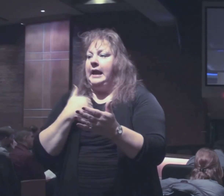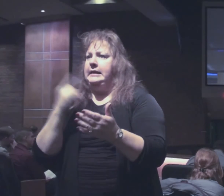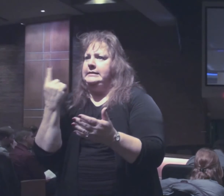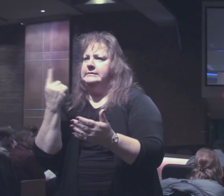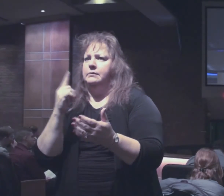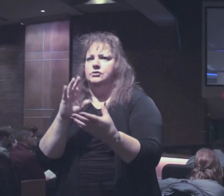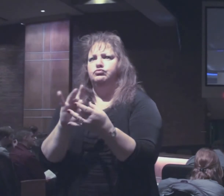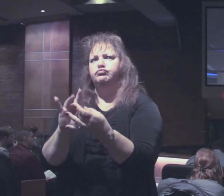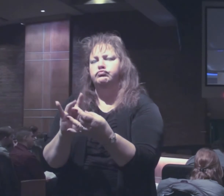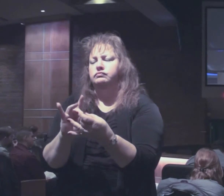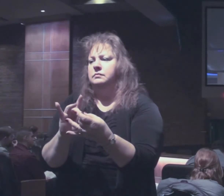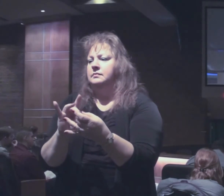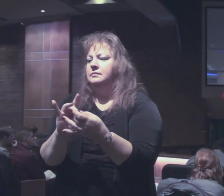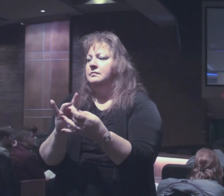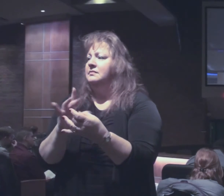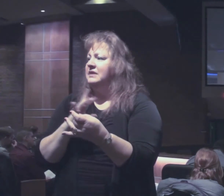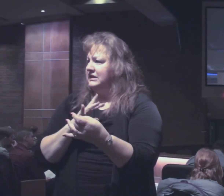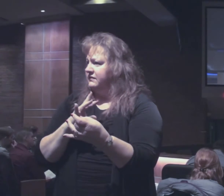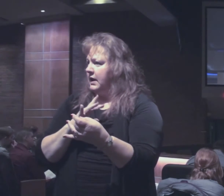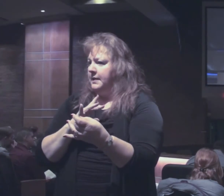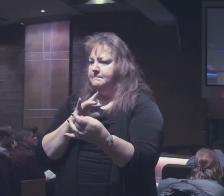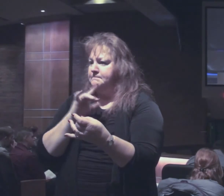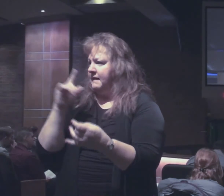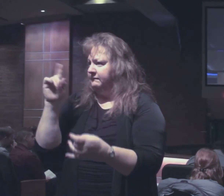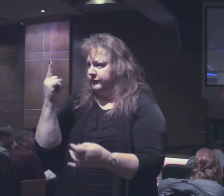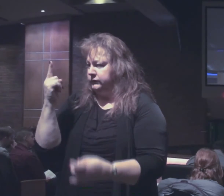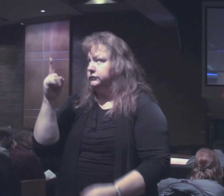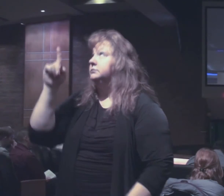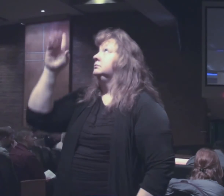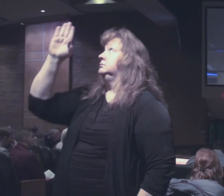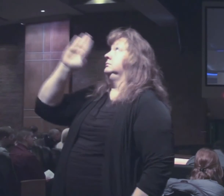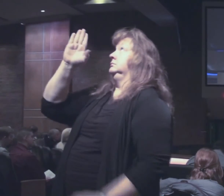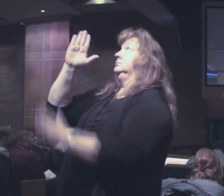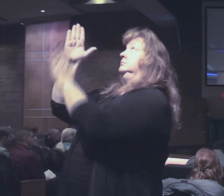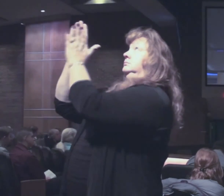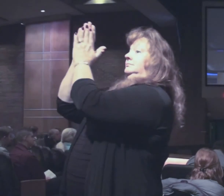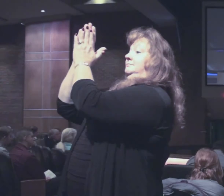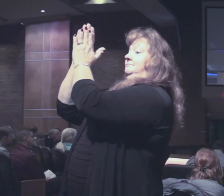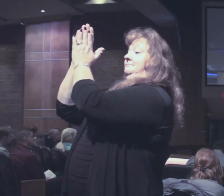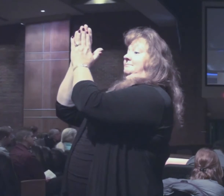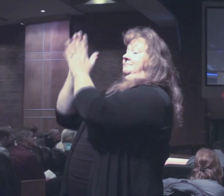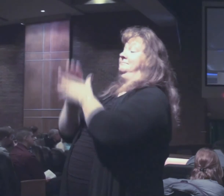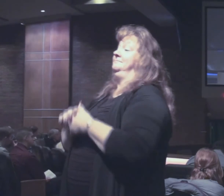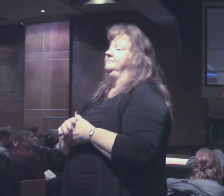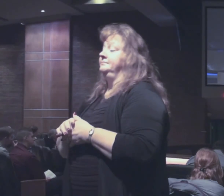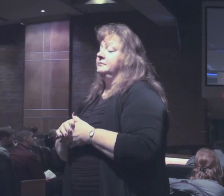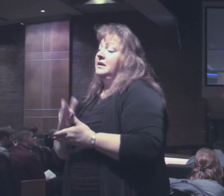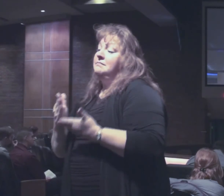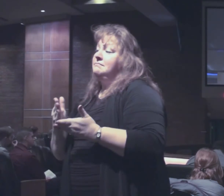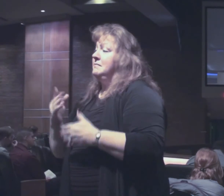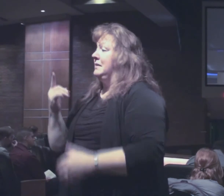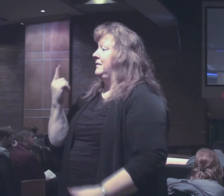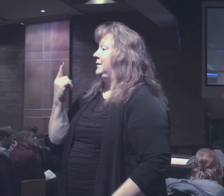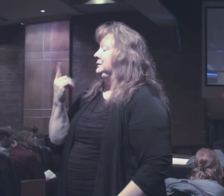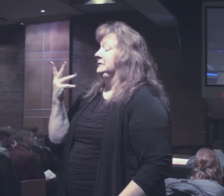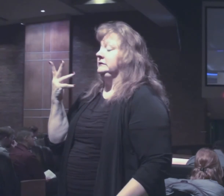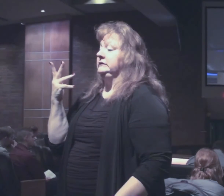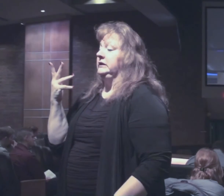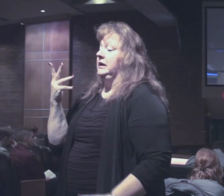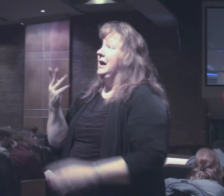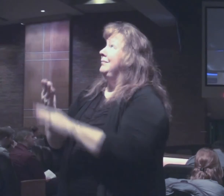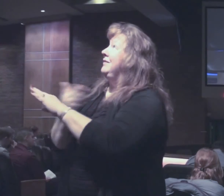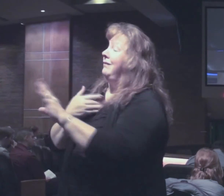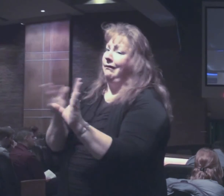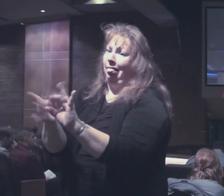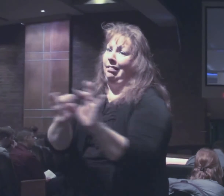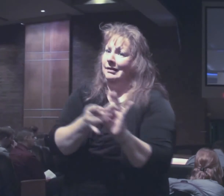to. Well, take it to the Lord in prayer, as the psalm says. Maybe first thing, Lord, before I talk